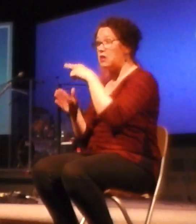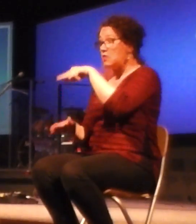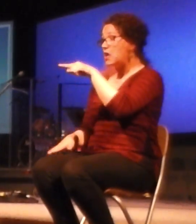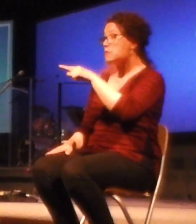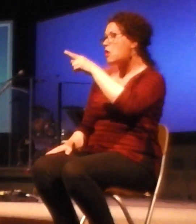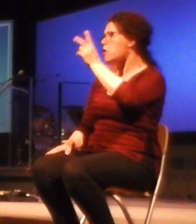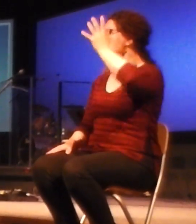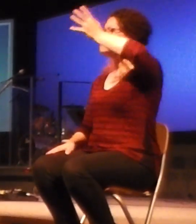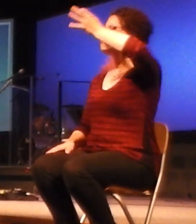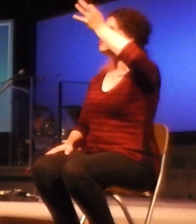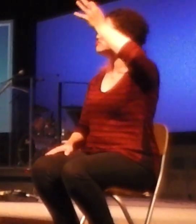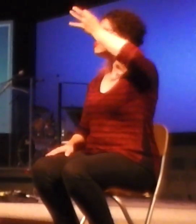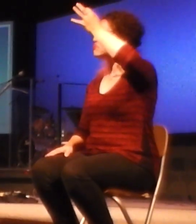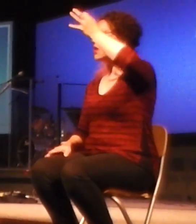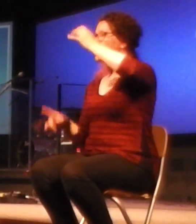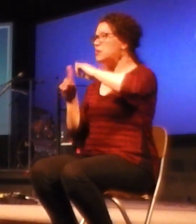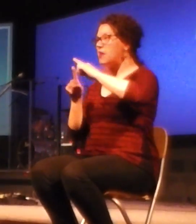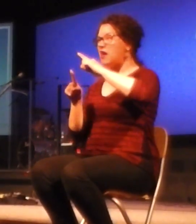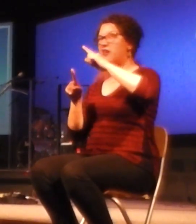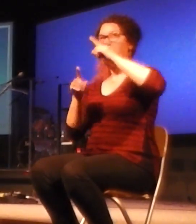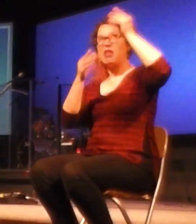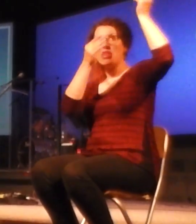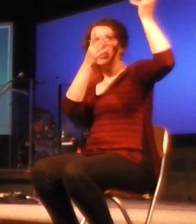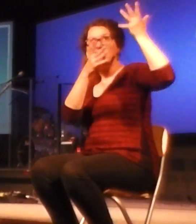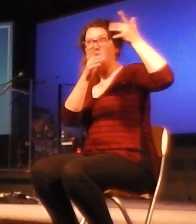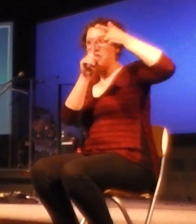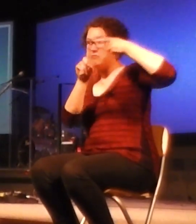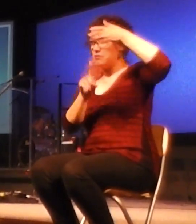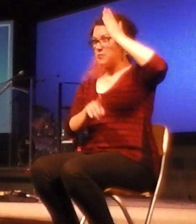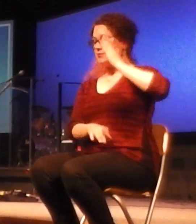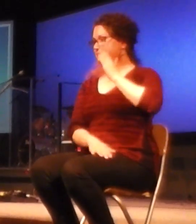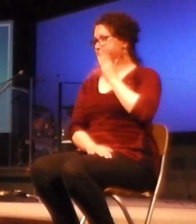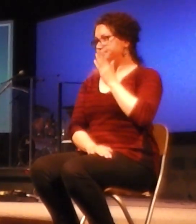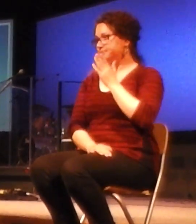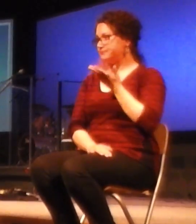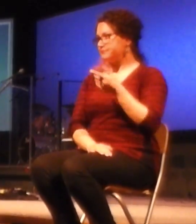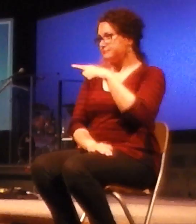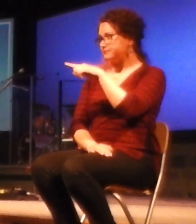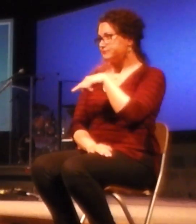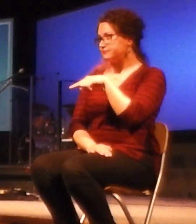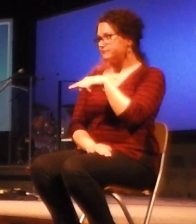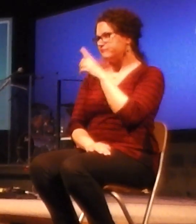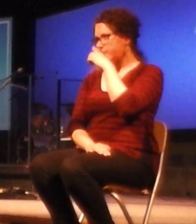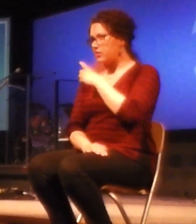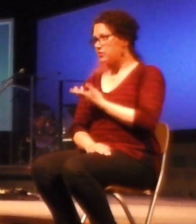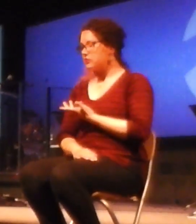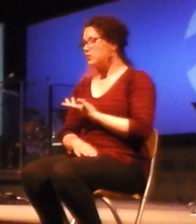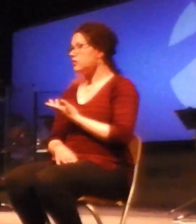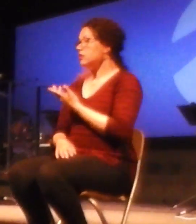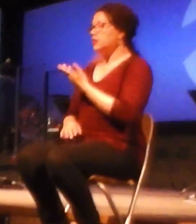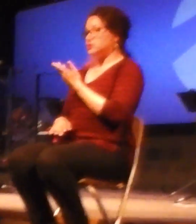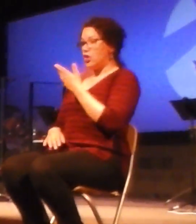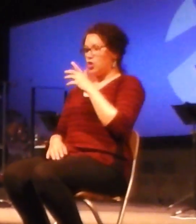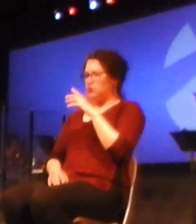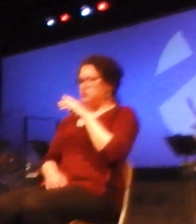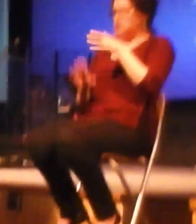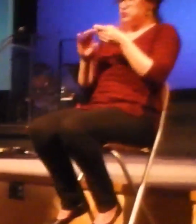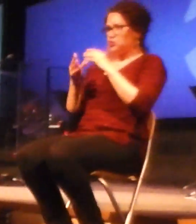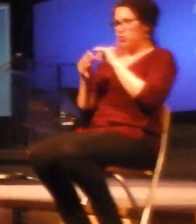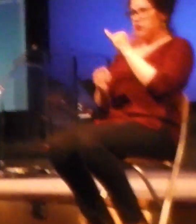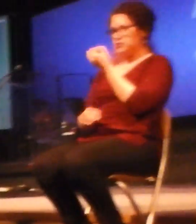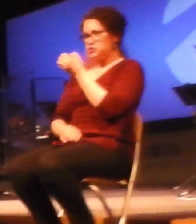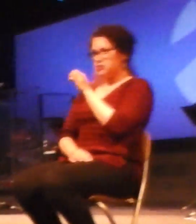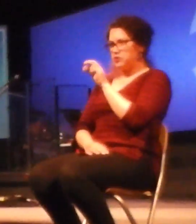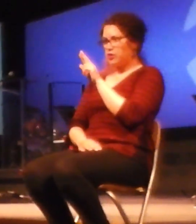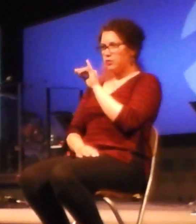of God, and they've got their own agenda. And one of the things that was happening in this time, in Jeremiah 29, 8 through 9, like the verses